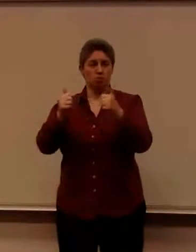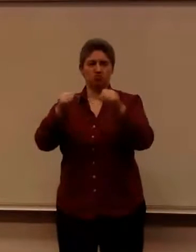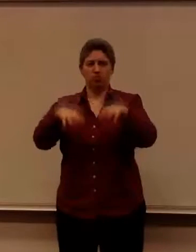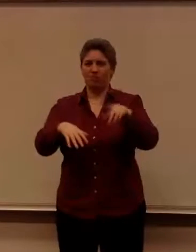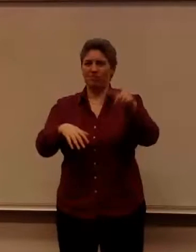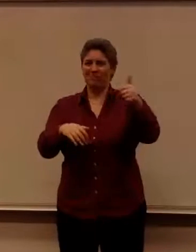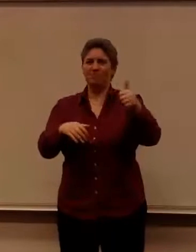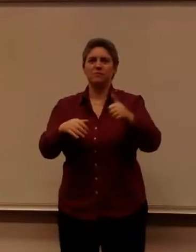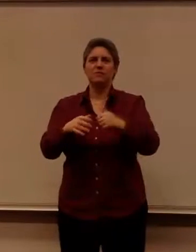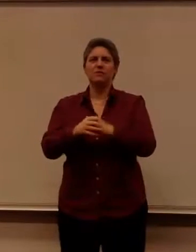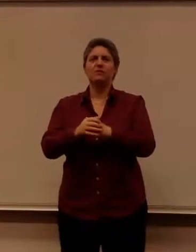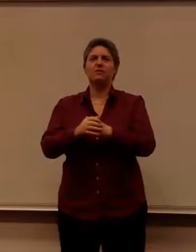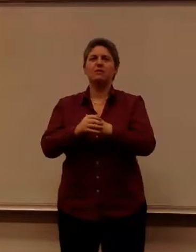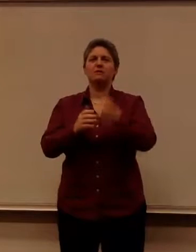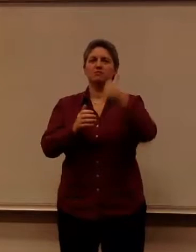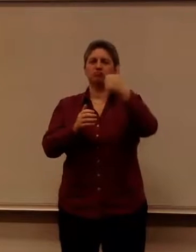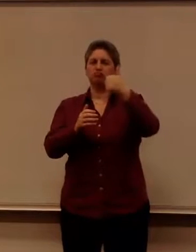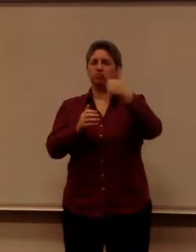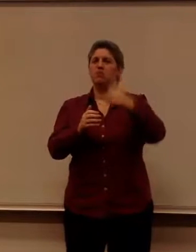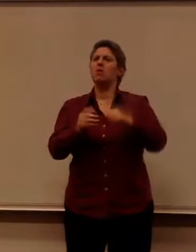information.